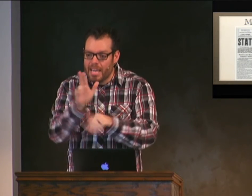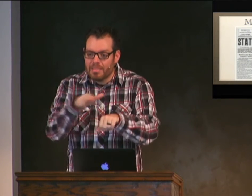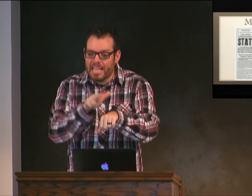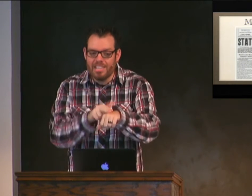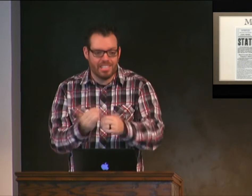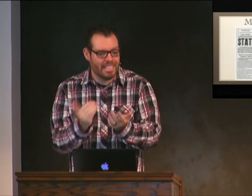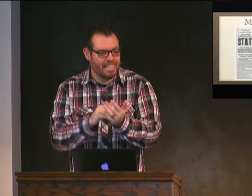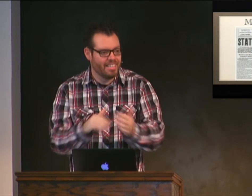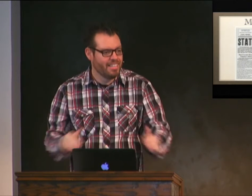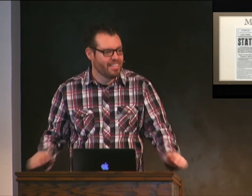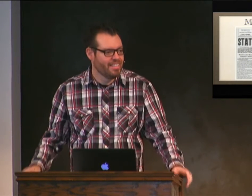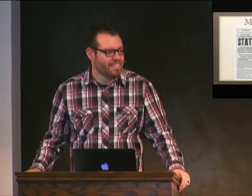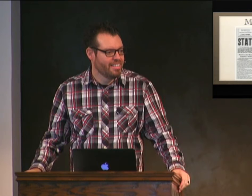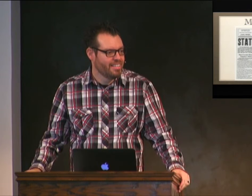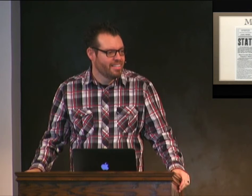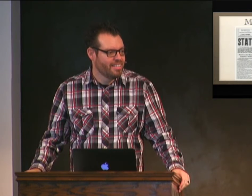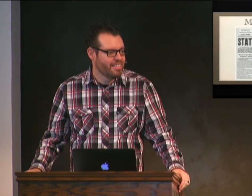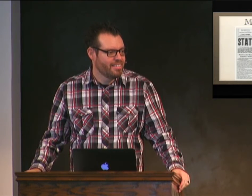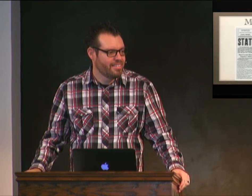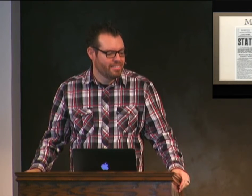And they became a nation again.